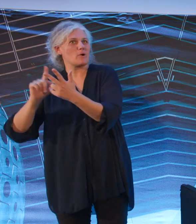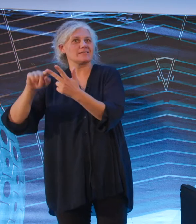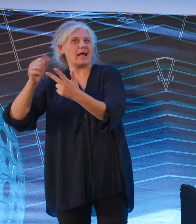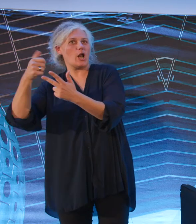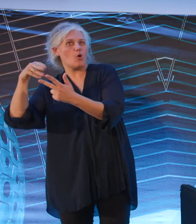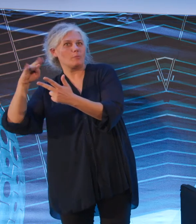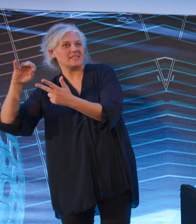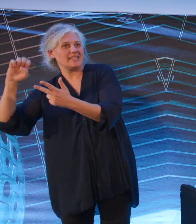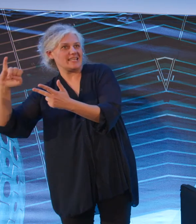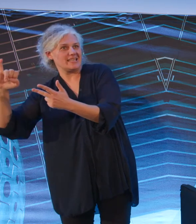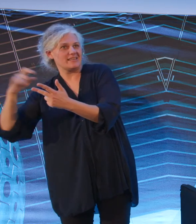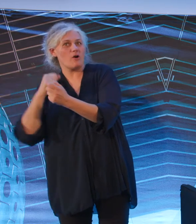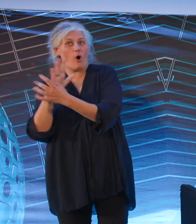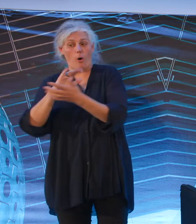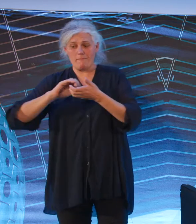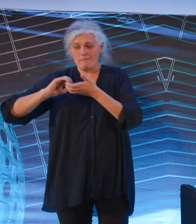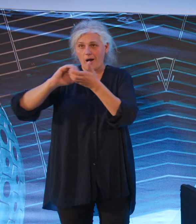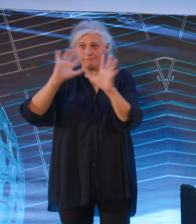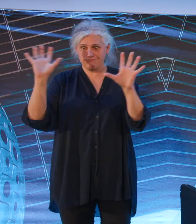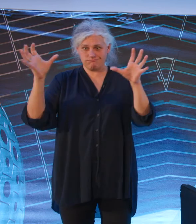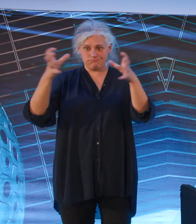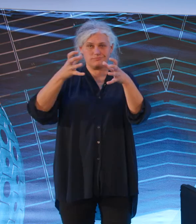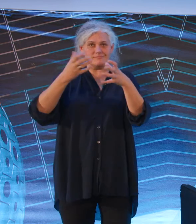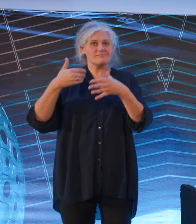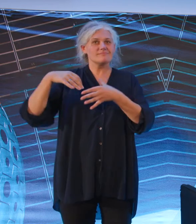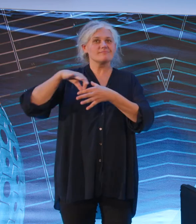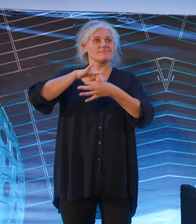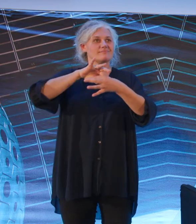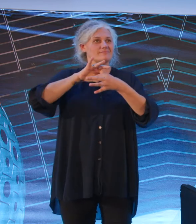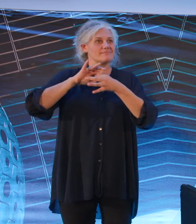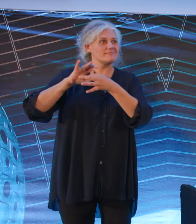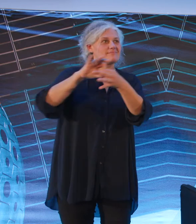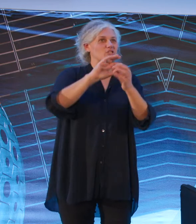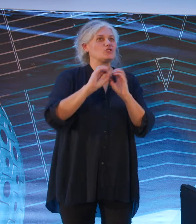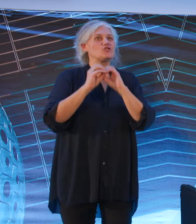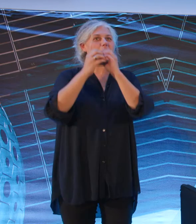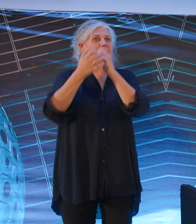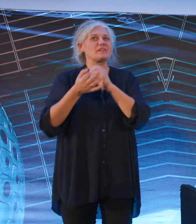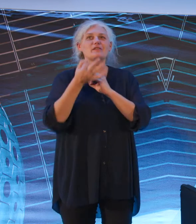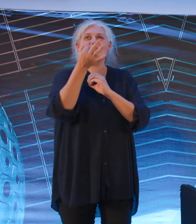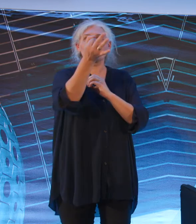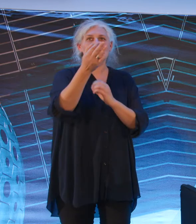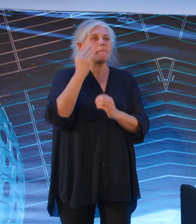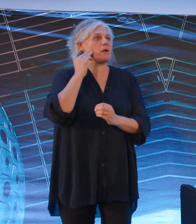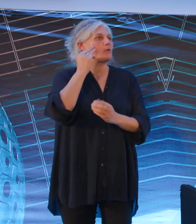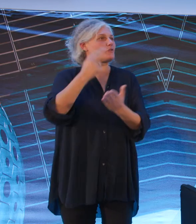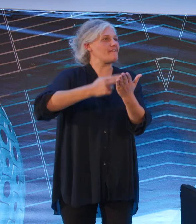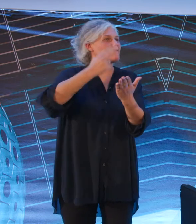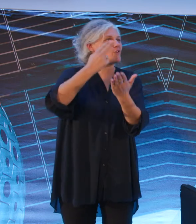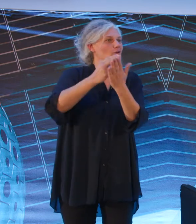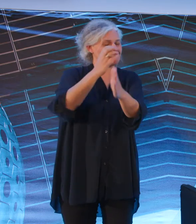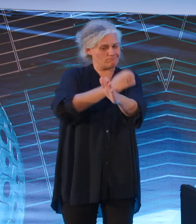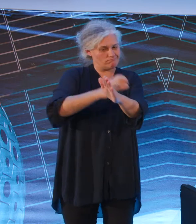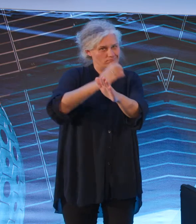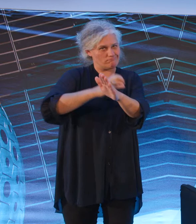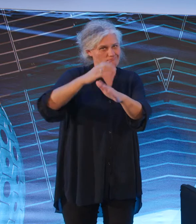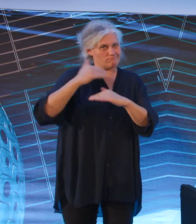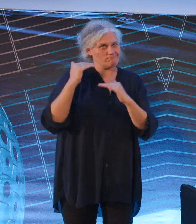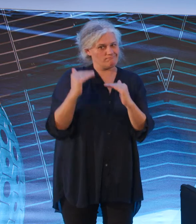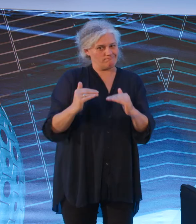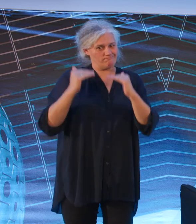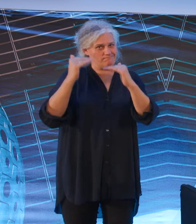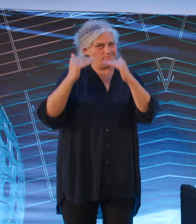partners to join us in shaping a future where Maynooth University continues to